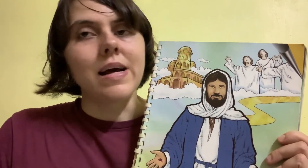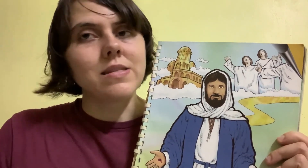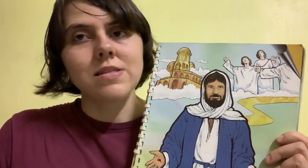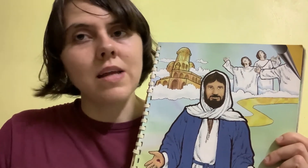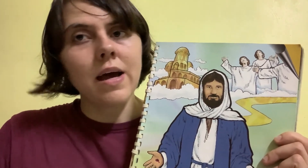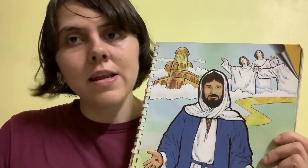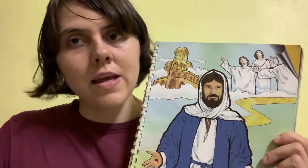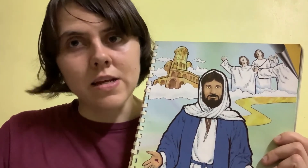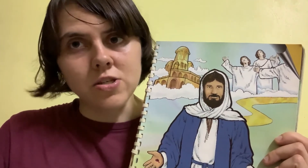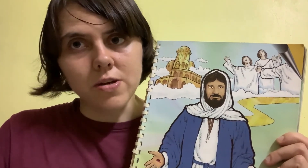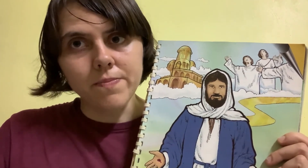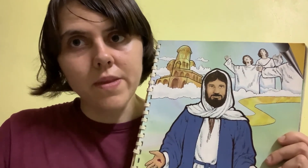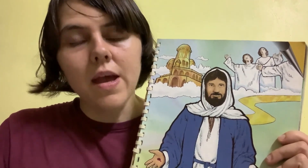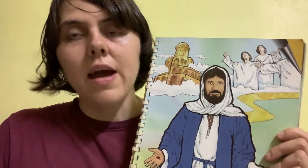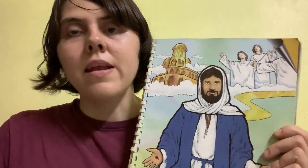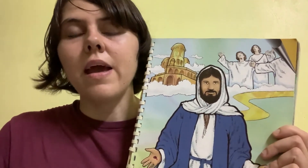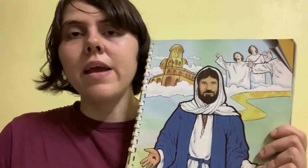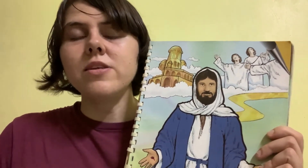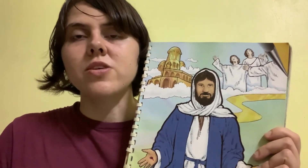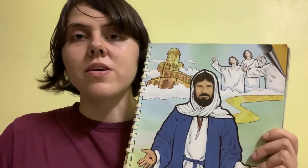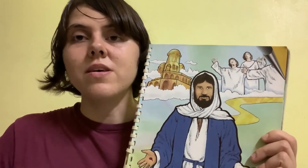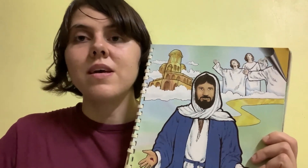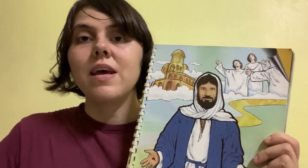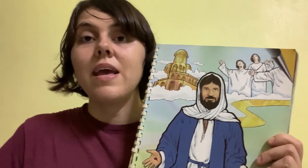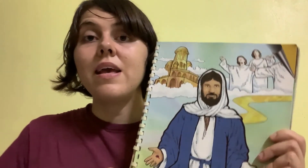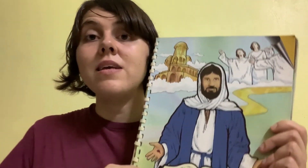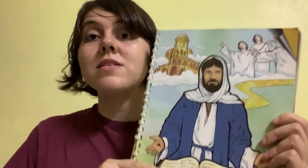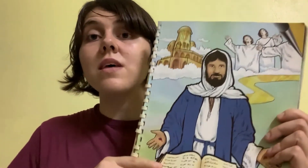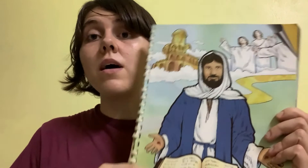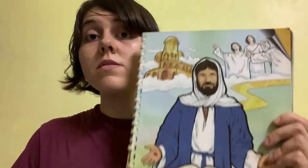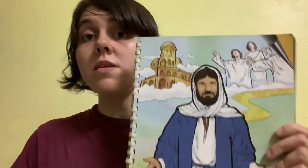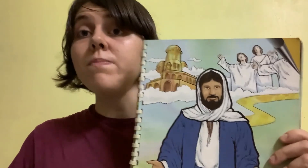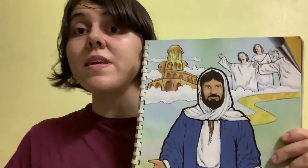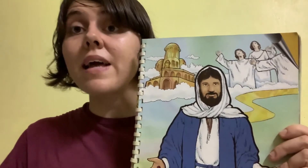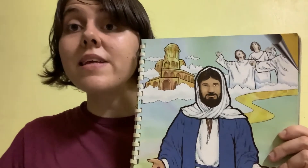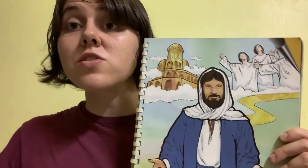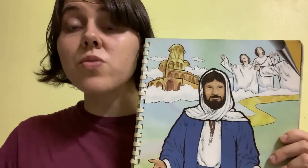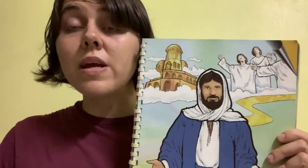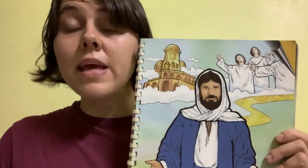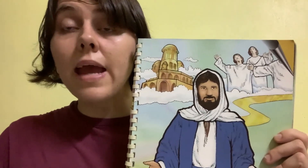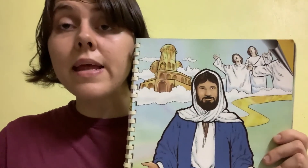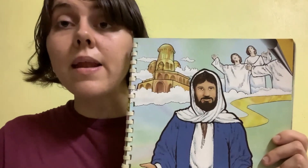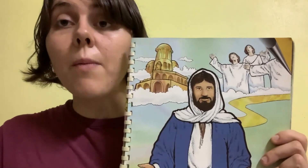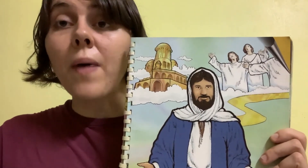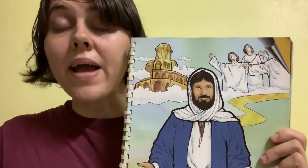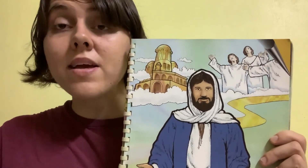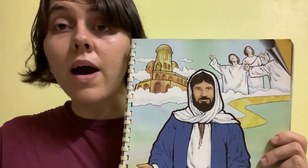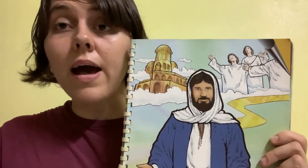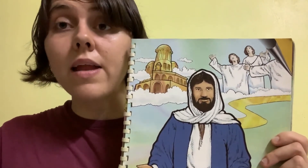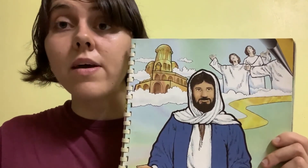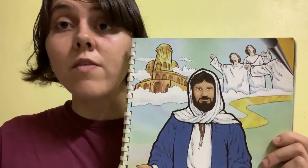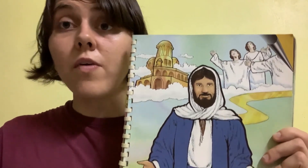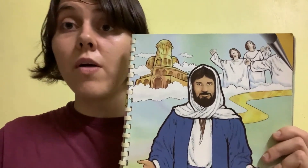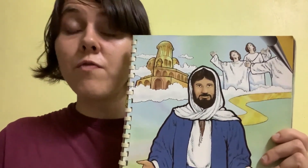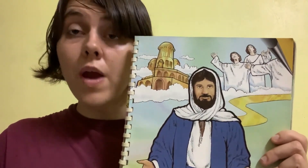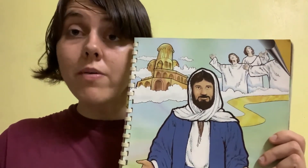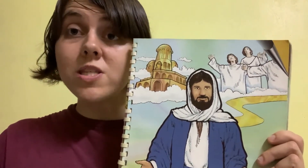That's not an angel. An angel is something that is created by God for a very